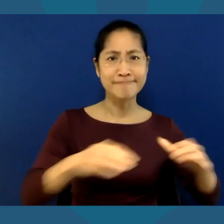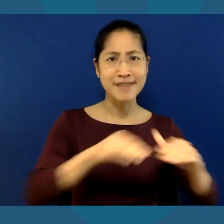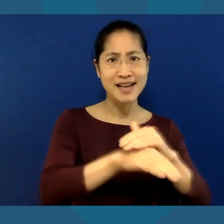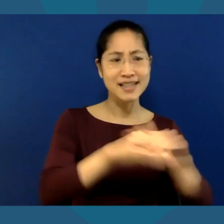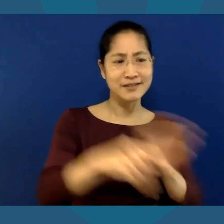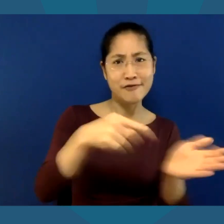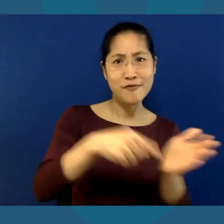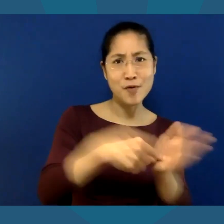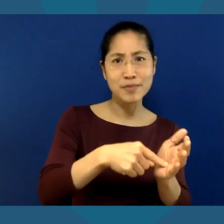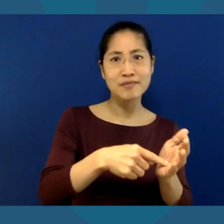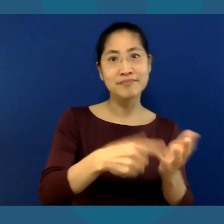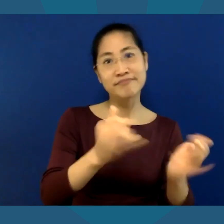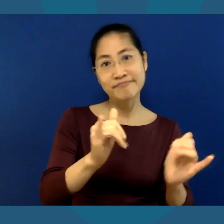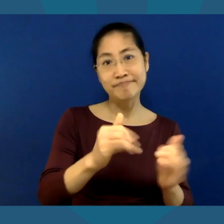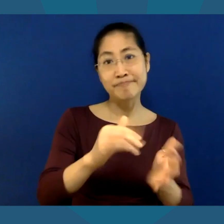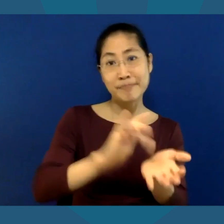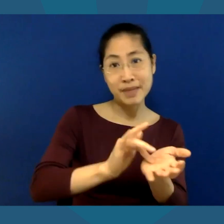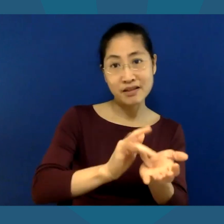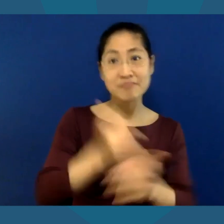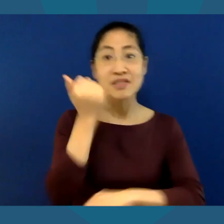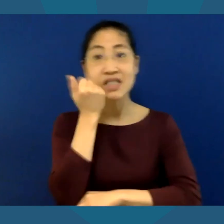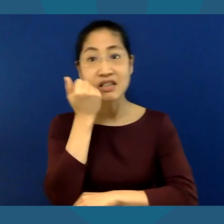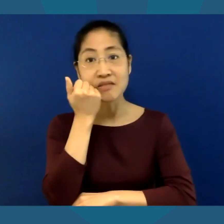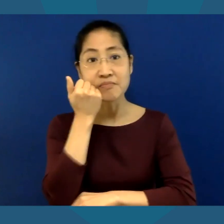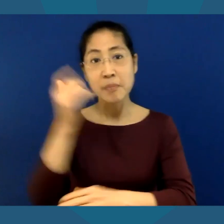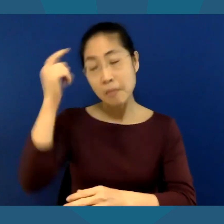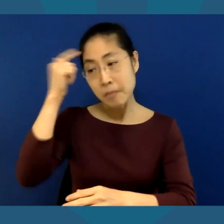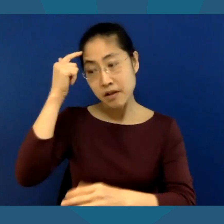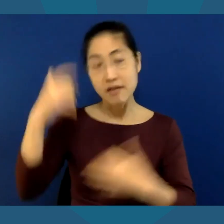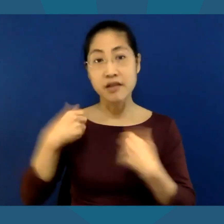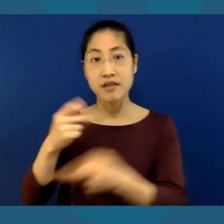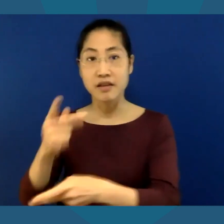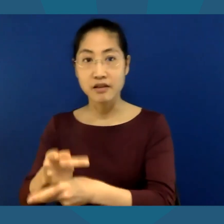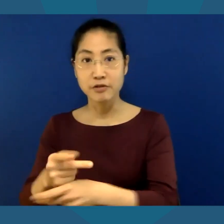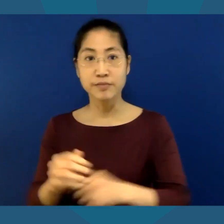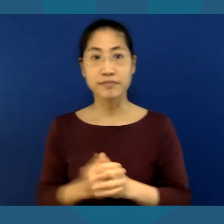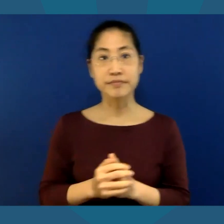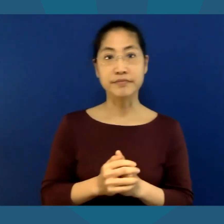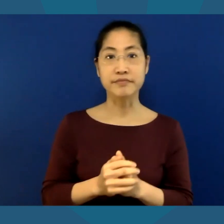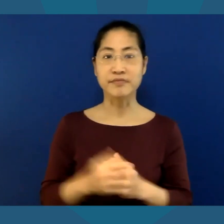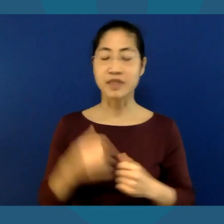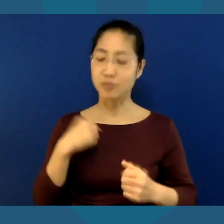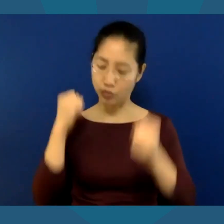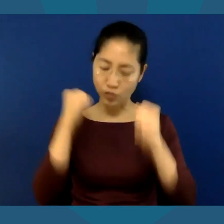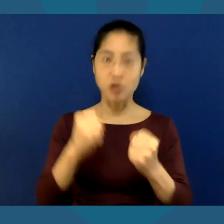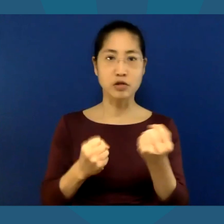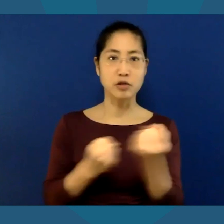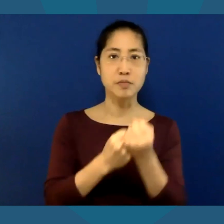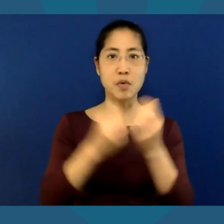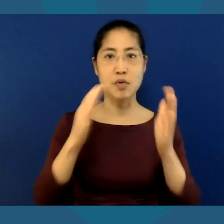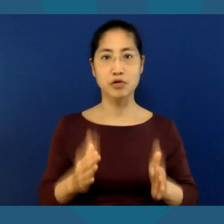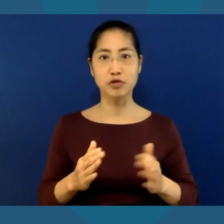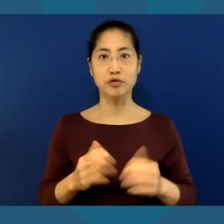I am a strong supporter of worker rights, unions, and the